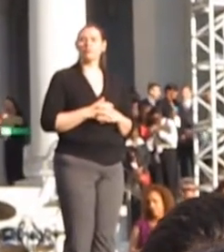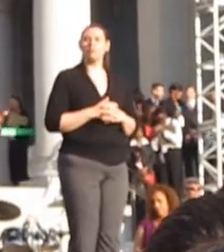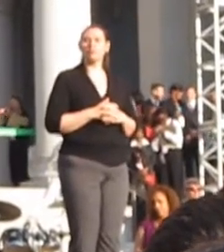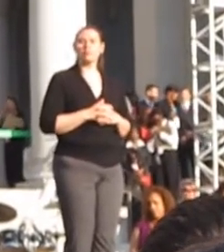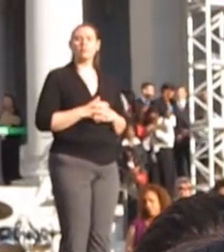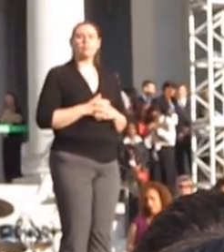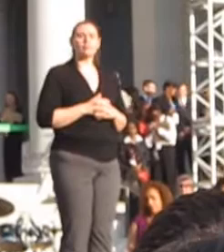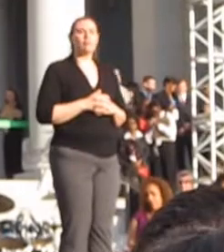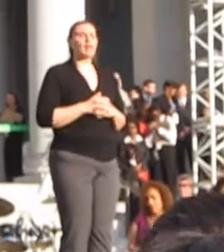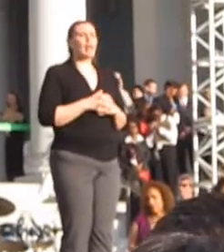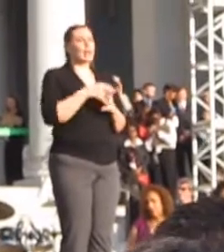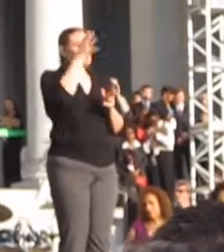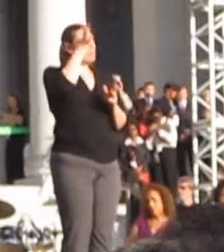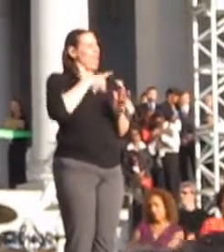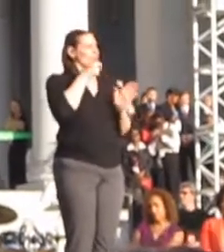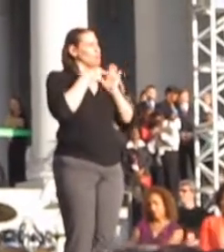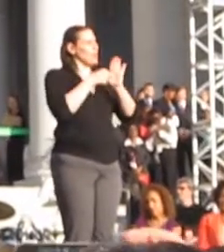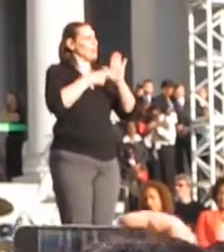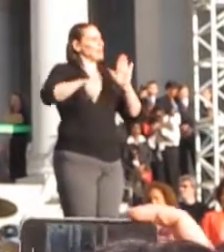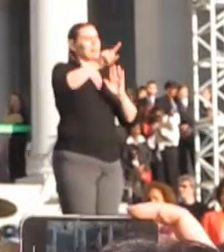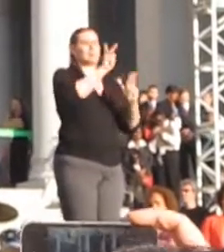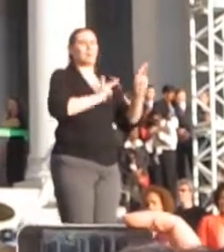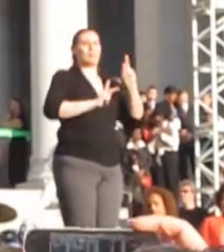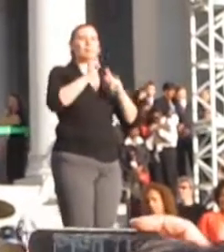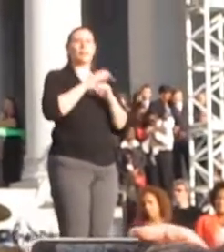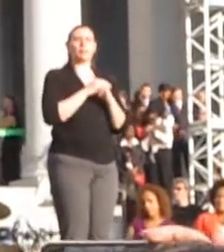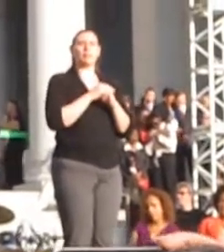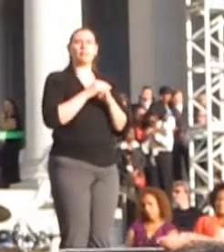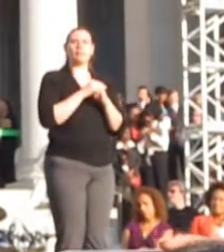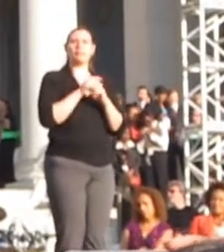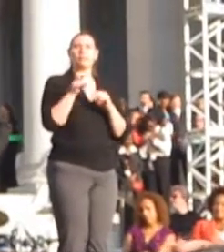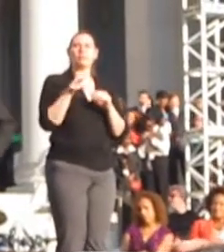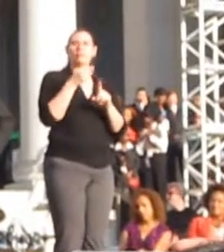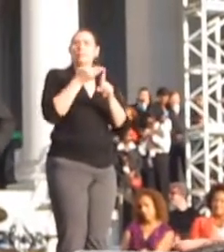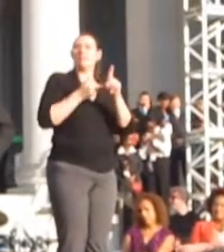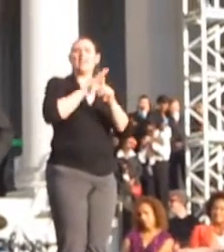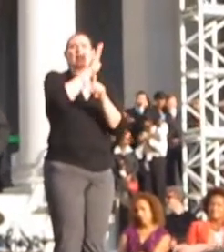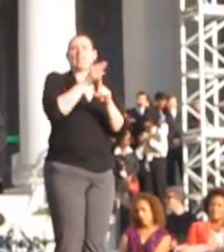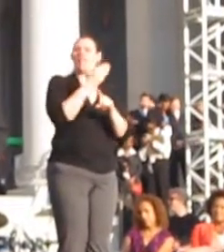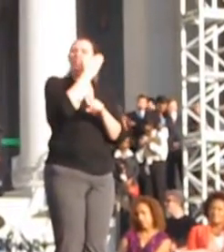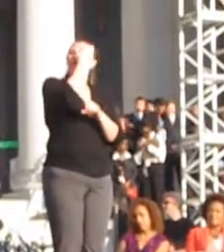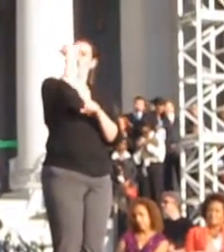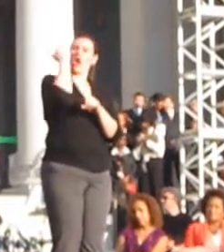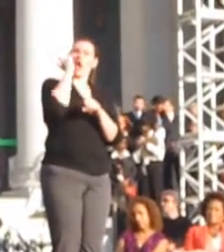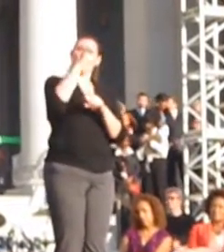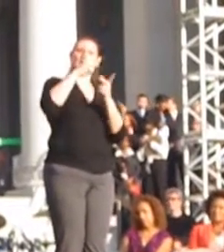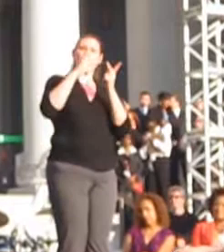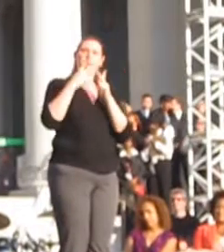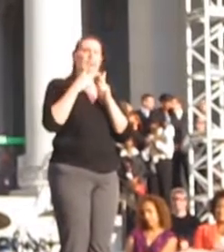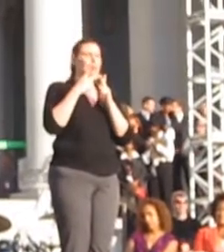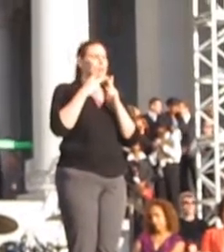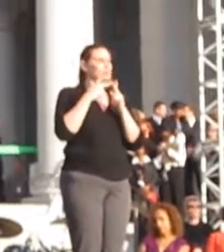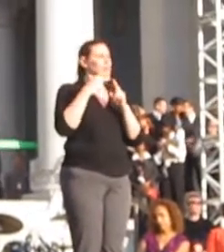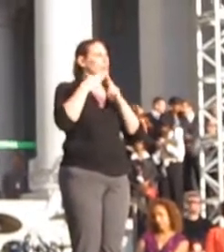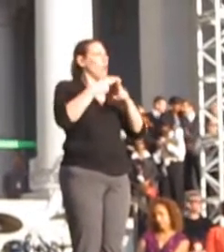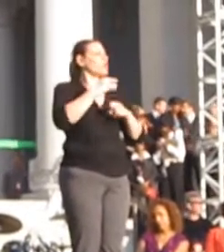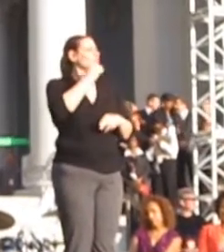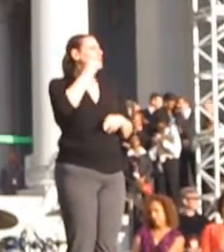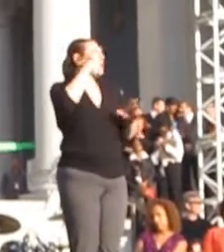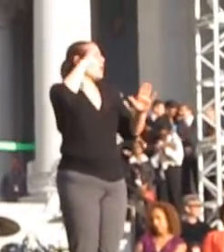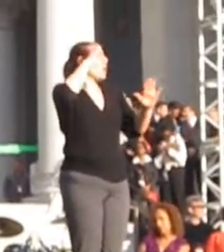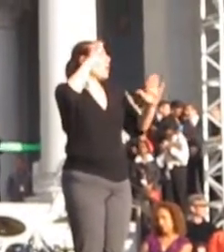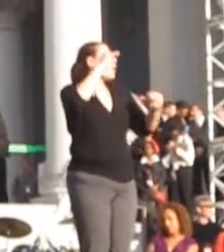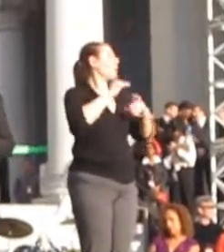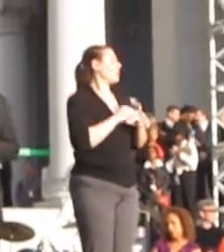as a man of the people, someone who's never forgotten that he came from a place called Hope and